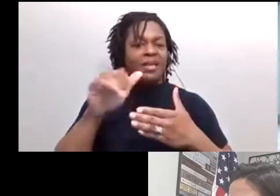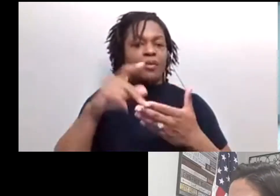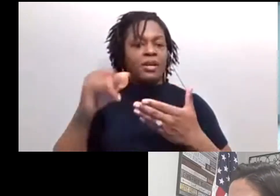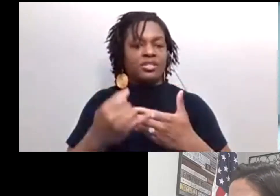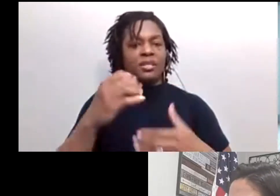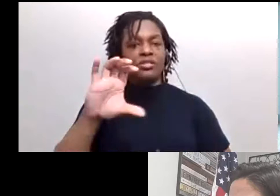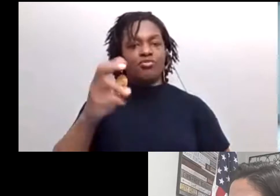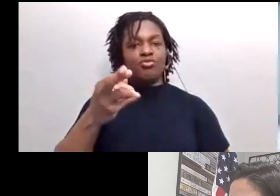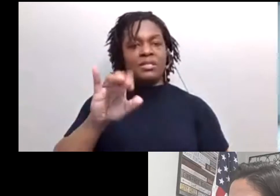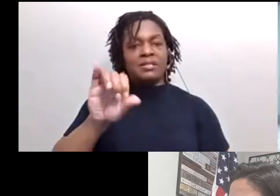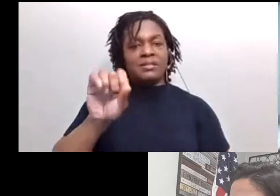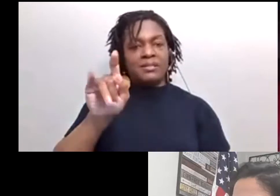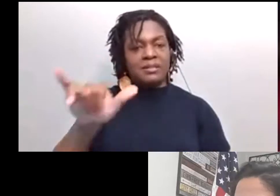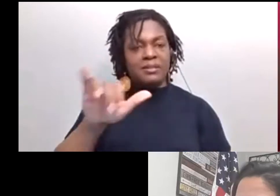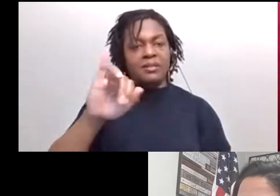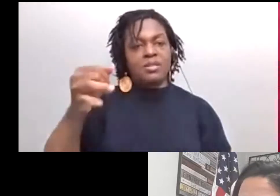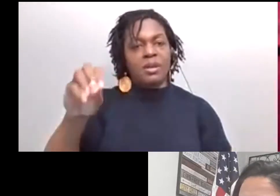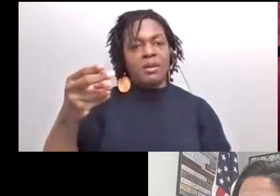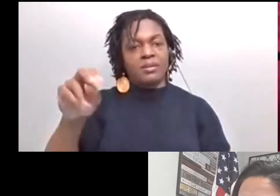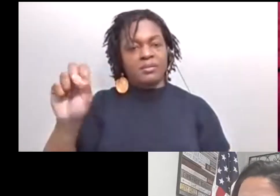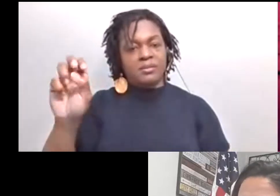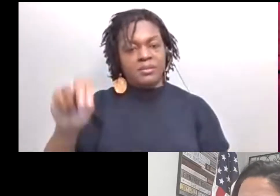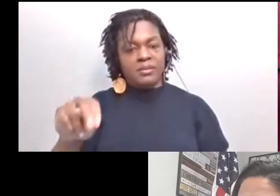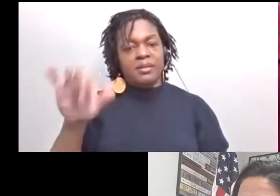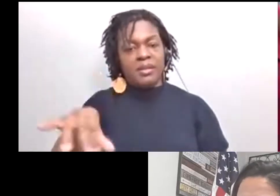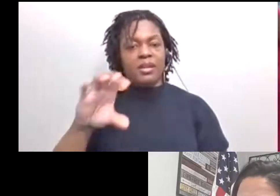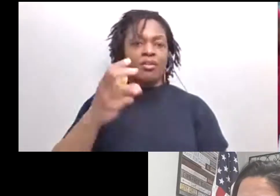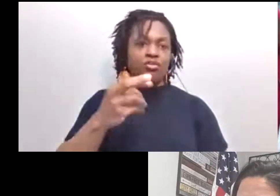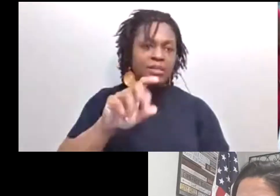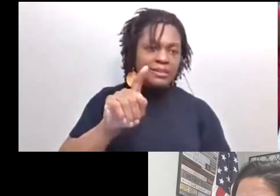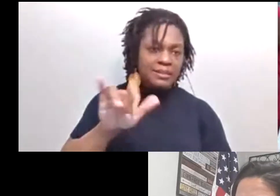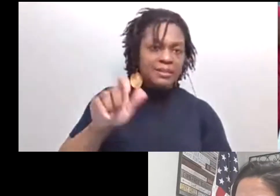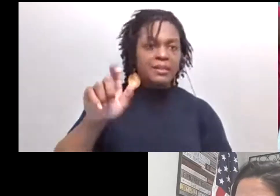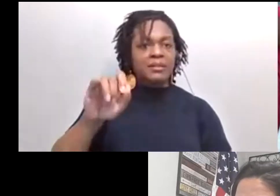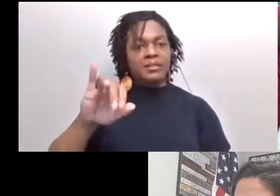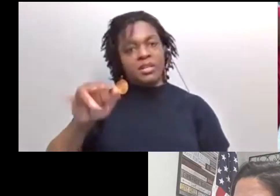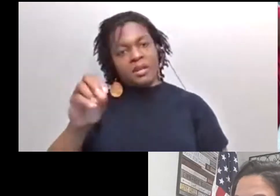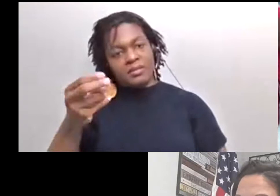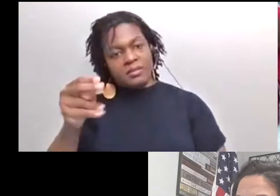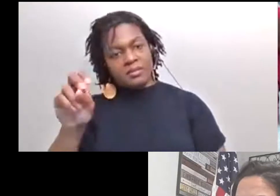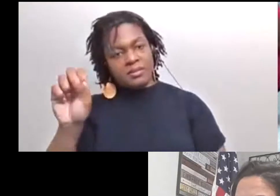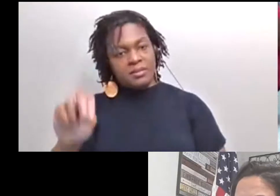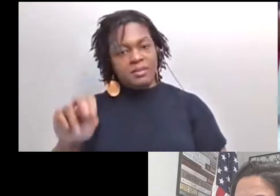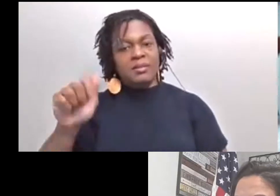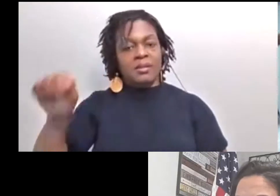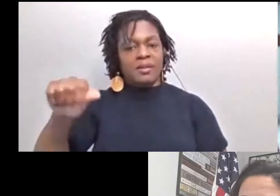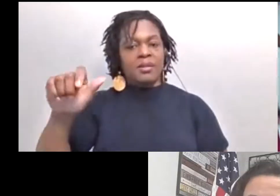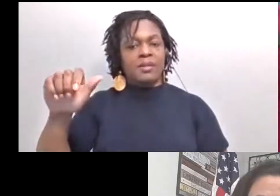christy.johnson@la.gov. And then she says, if anyone has any questions, it's Dr. Jefferson's email is